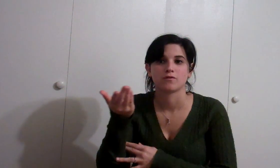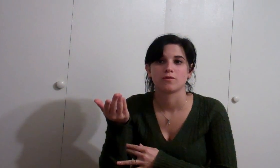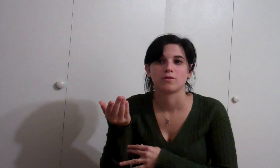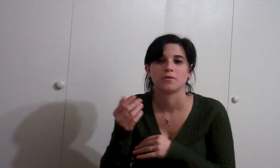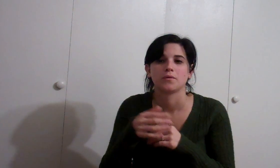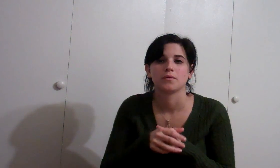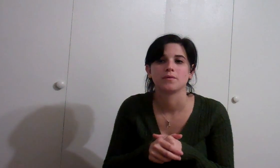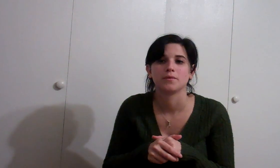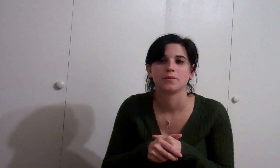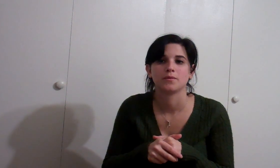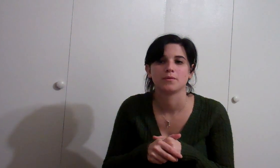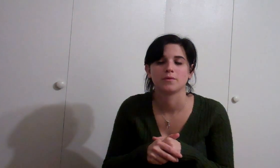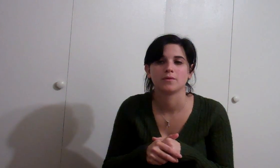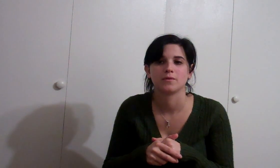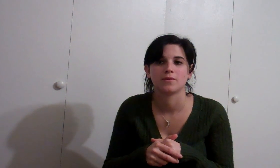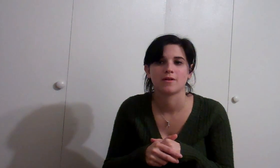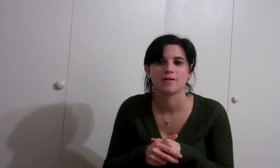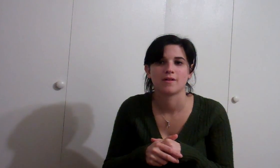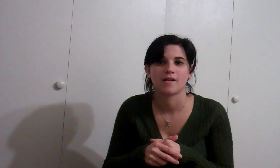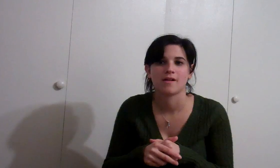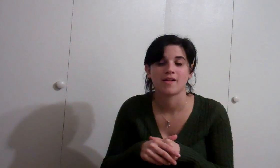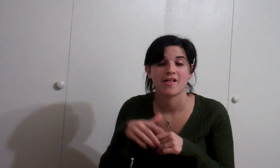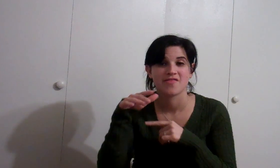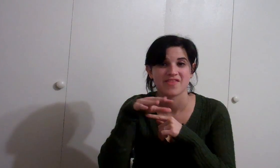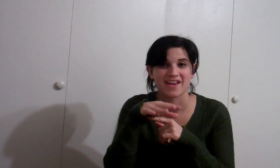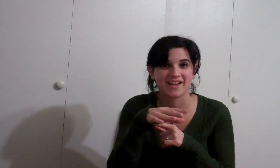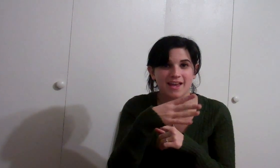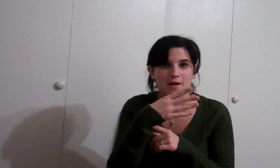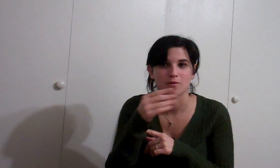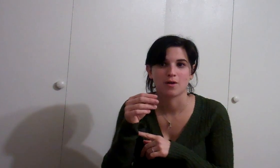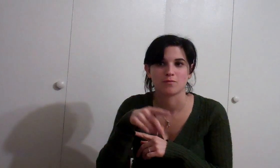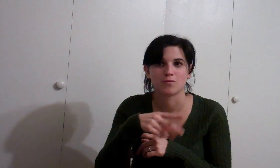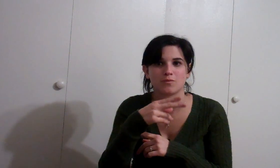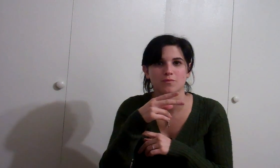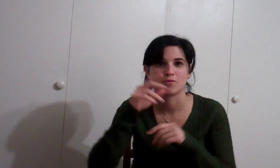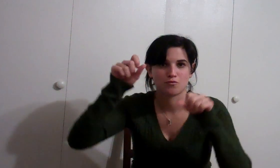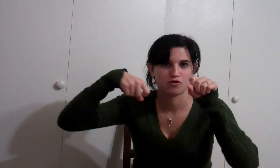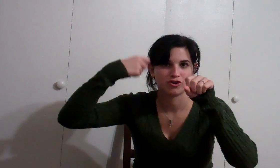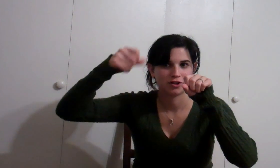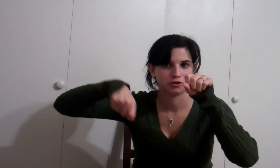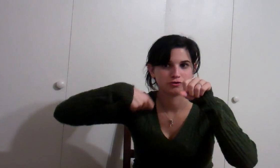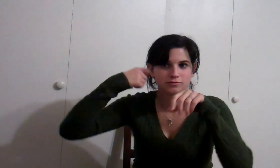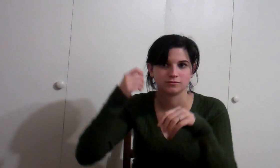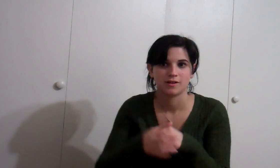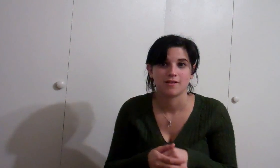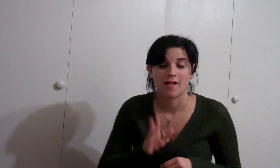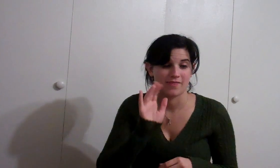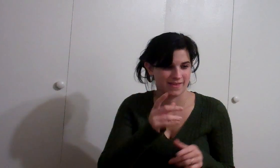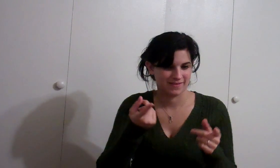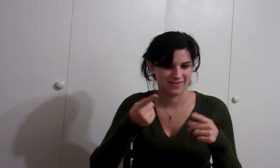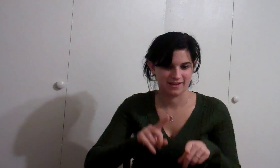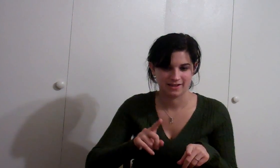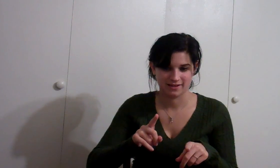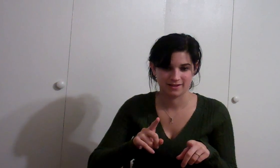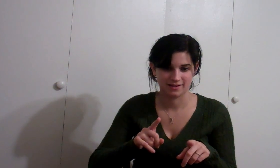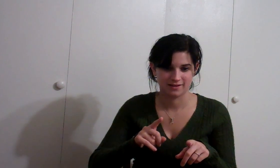the motion picture camera and projector, that magic and that thing that happened when I was a child and I saw those images on the screen.